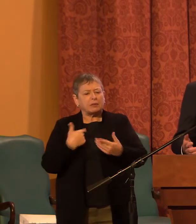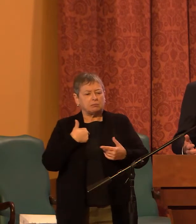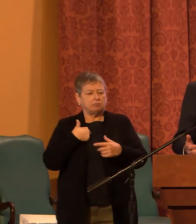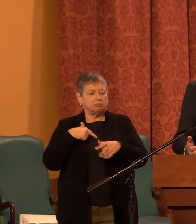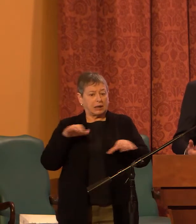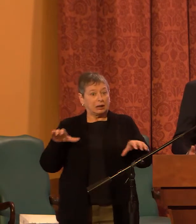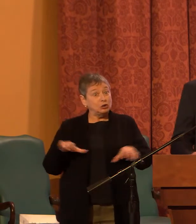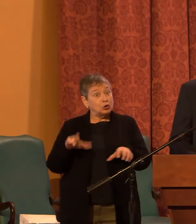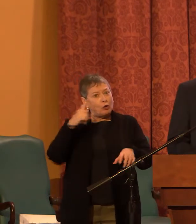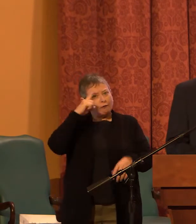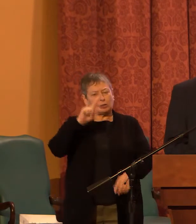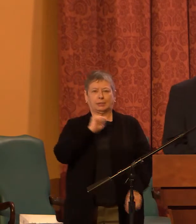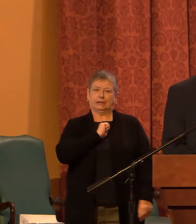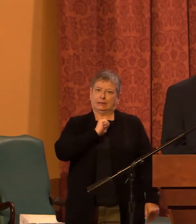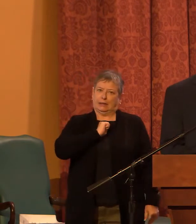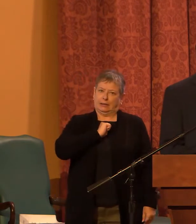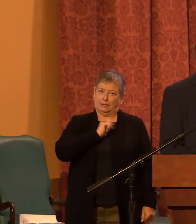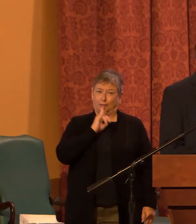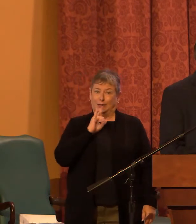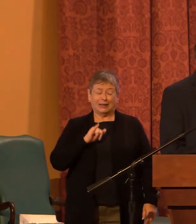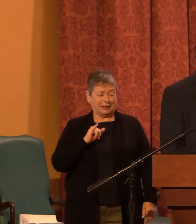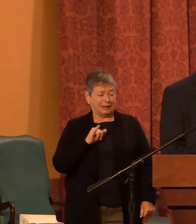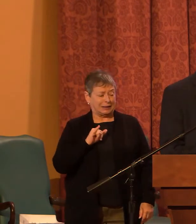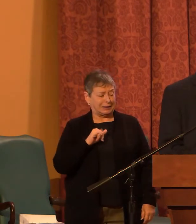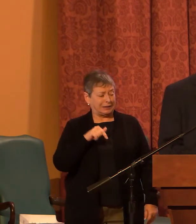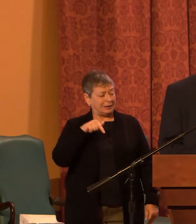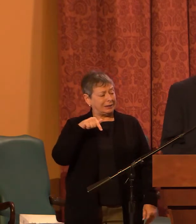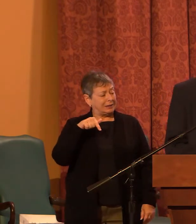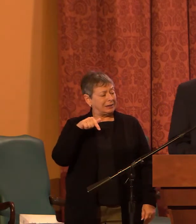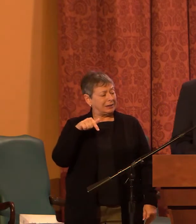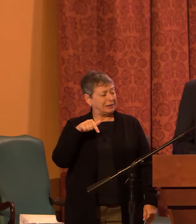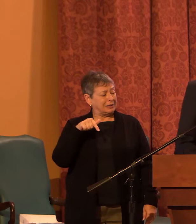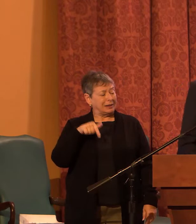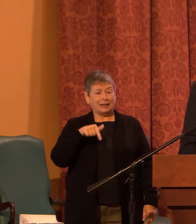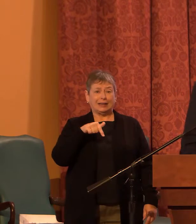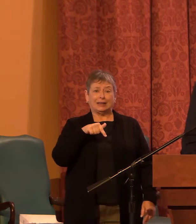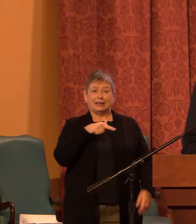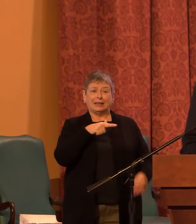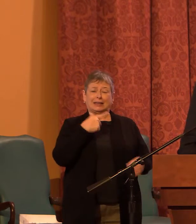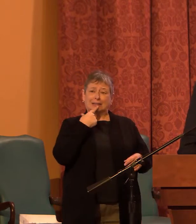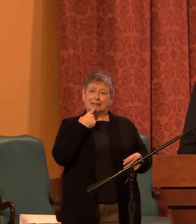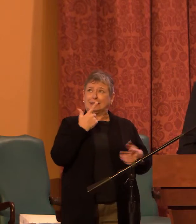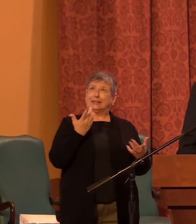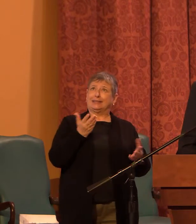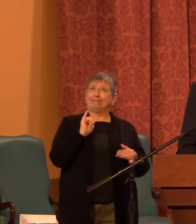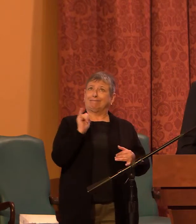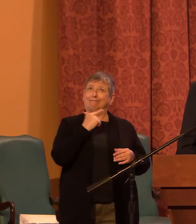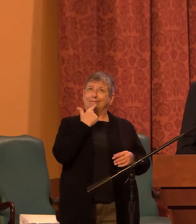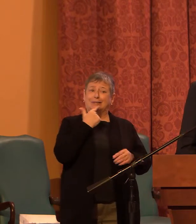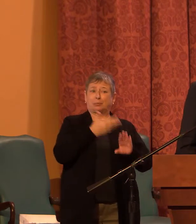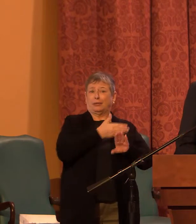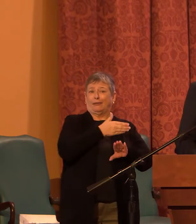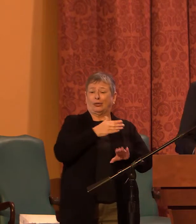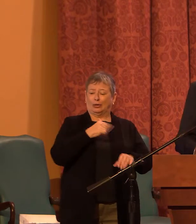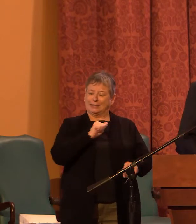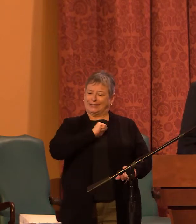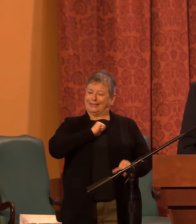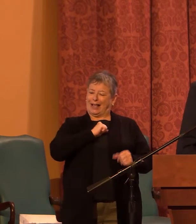for myself. This is, like was stated earlier, self-advocacy. I feel a little bit,